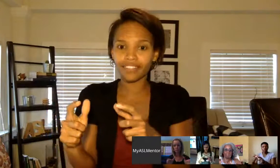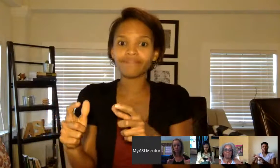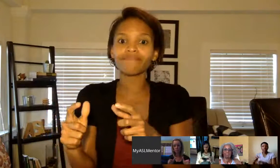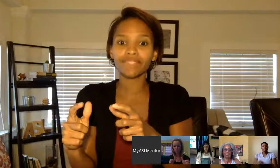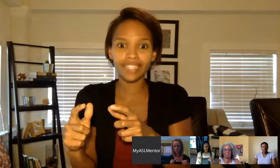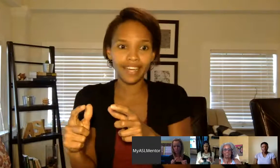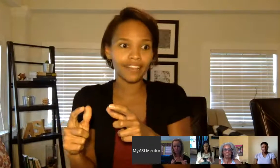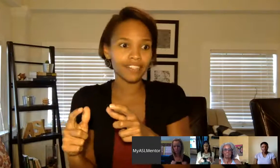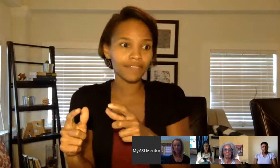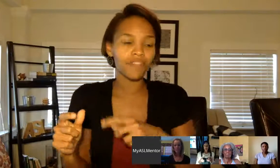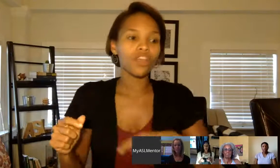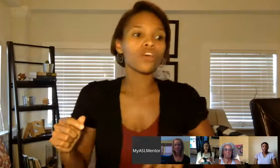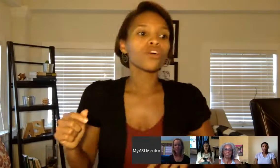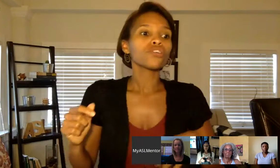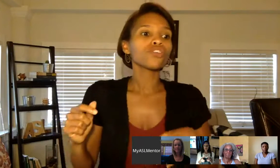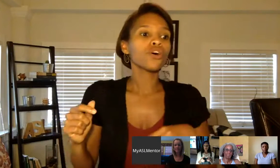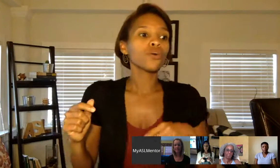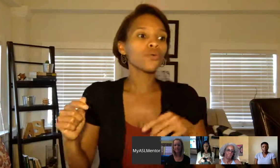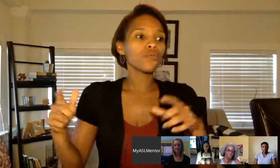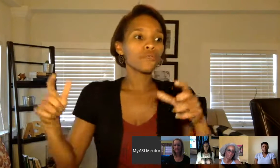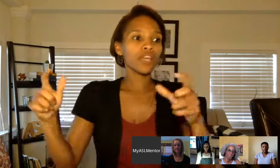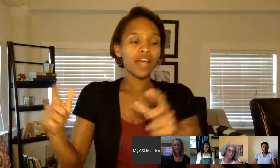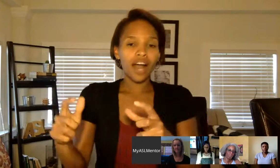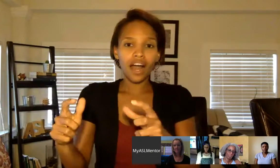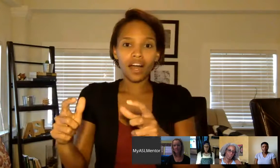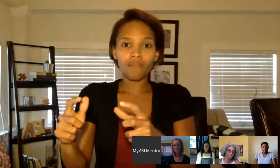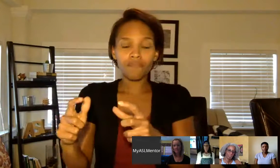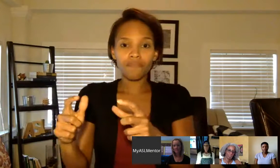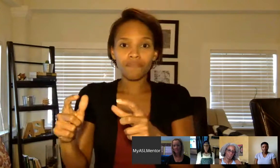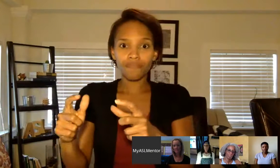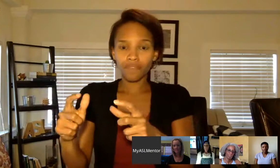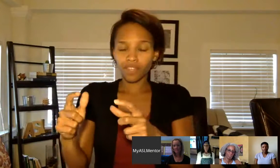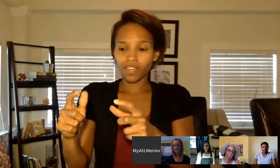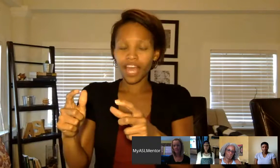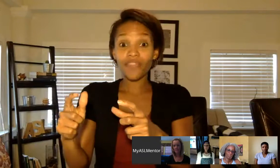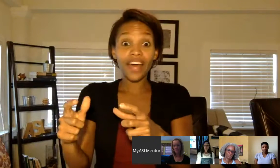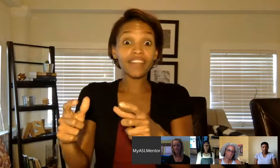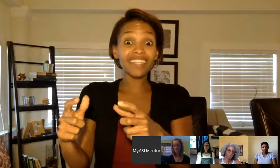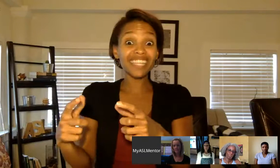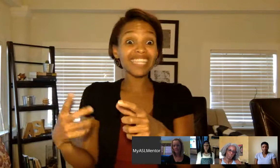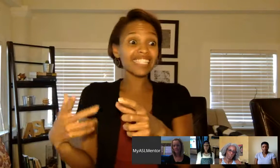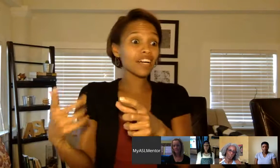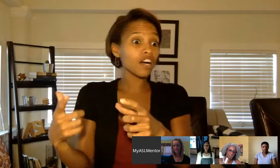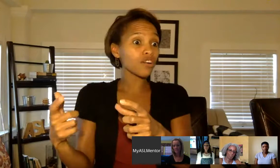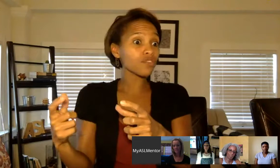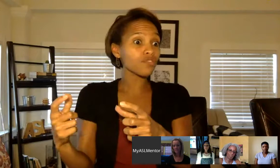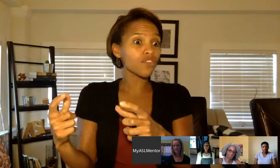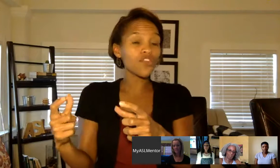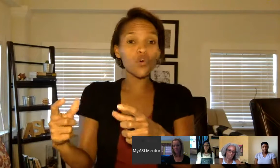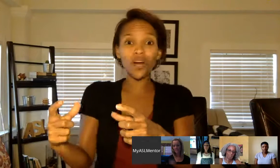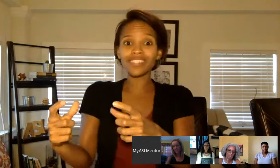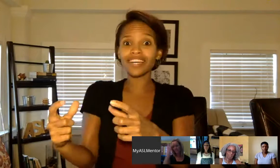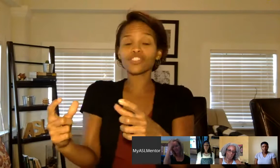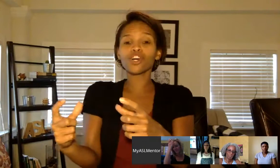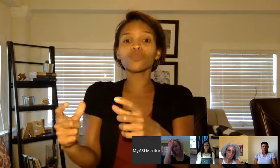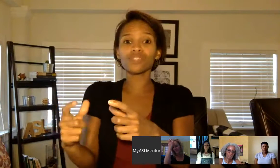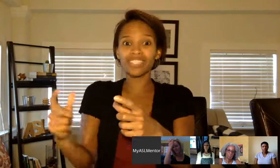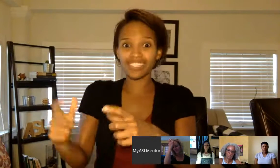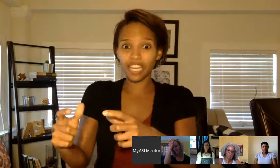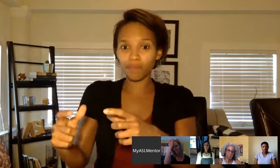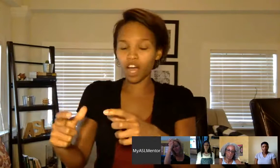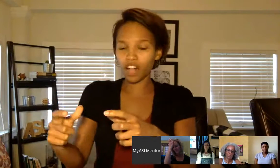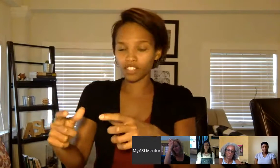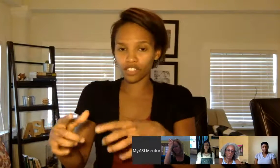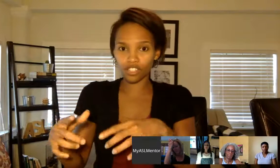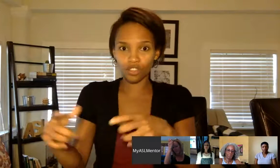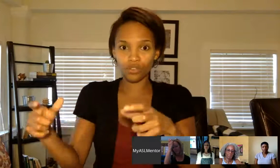Exactly, exactly. So, and then this idea of the ones that chose the